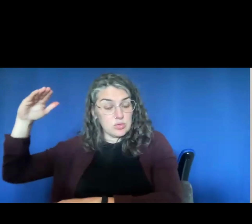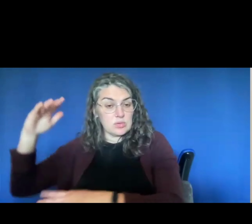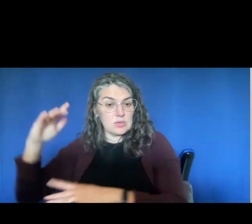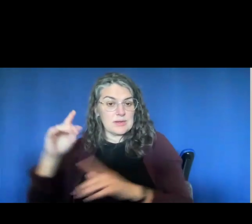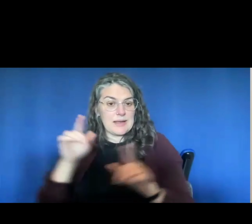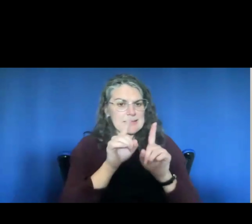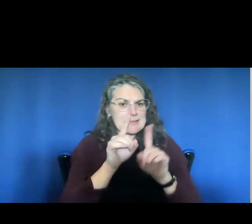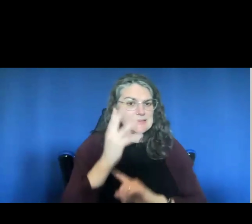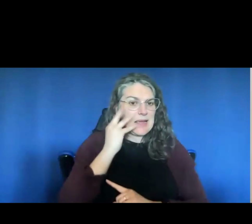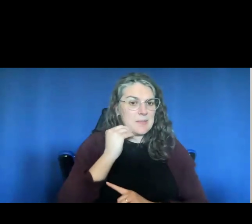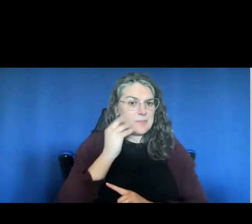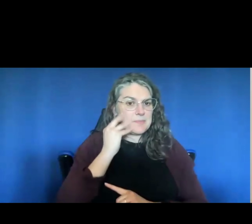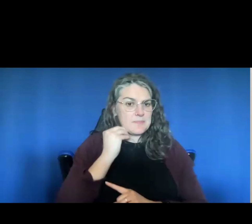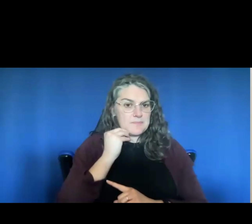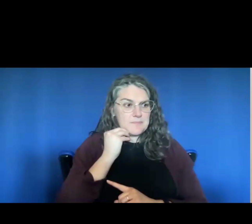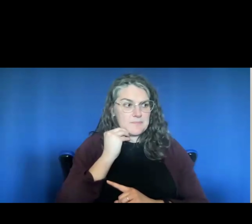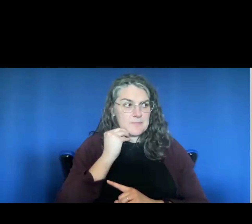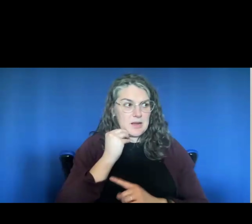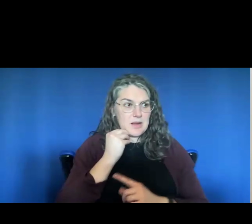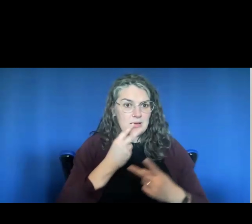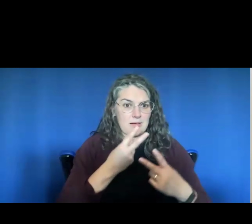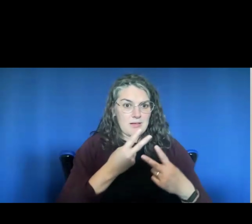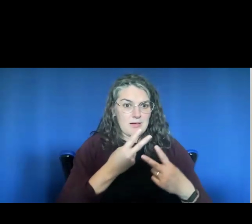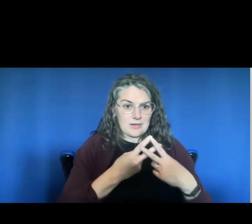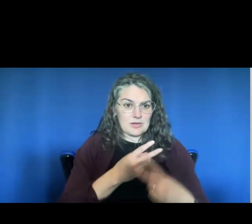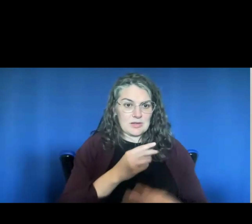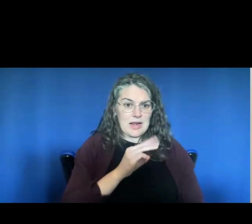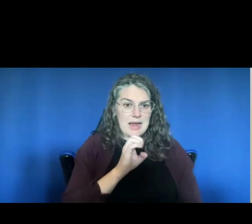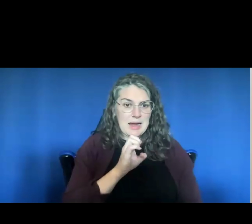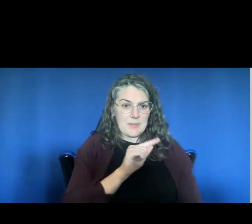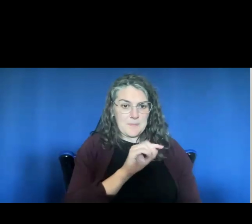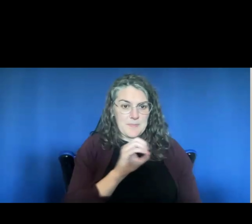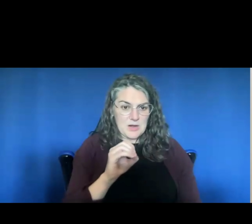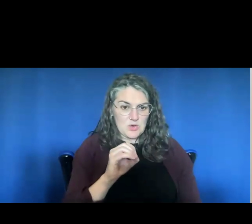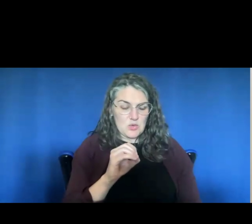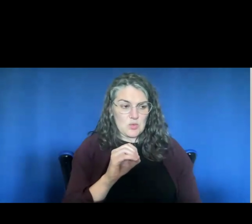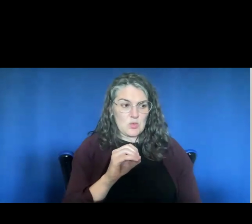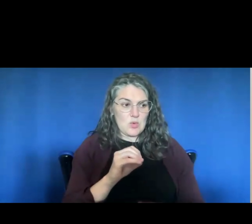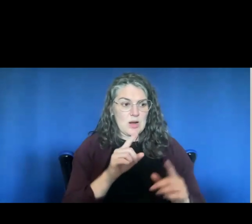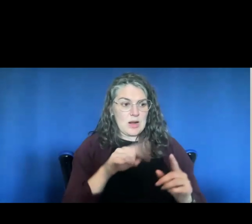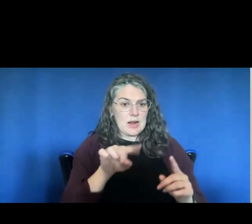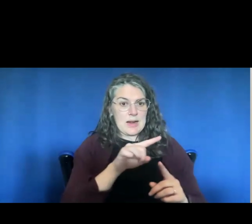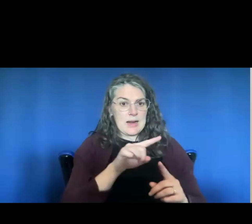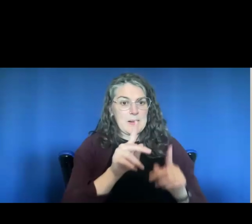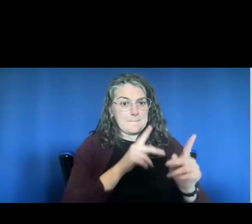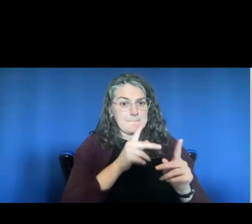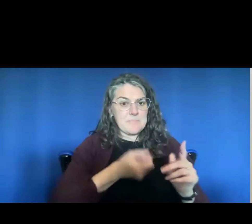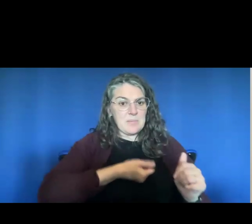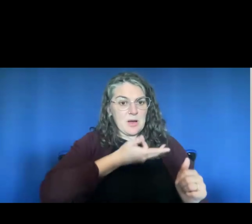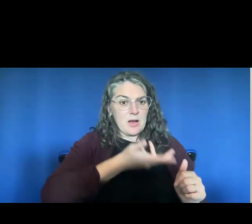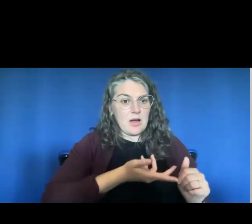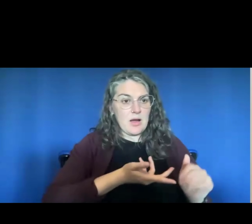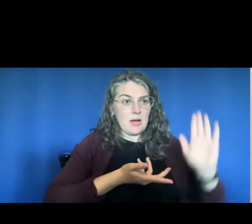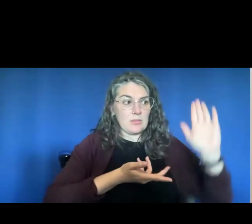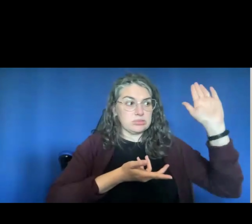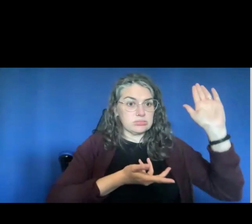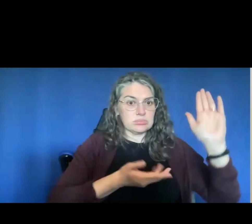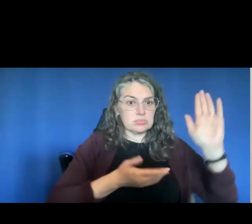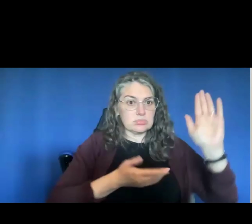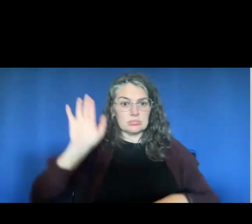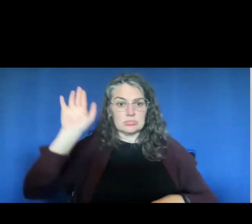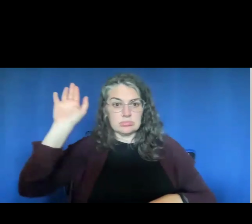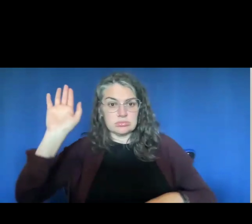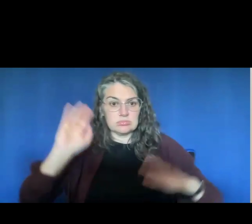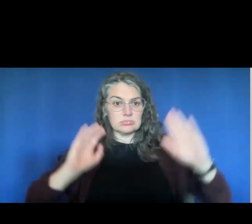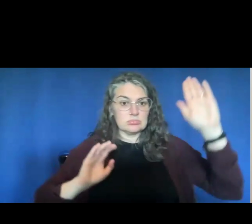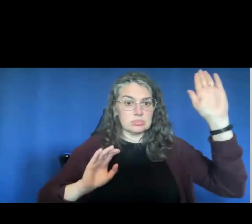and in writing, many shared the impact of assault on their lives. Patterns coalesced. I realized that Jim's assault